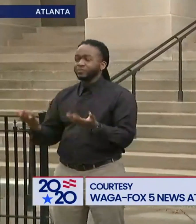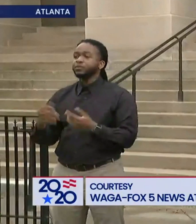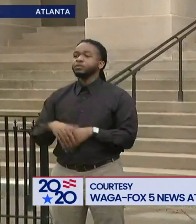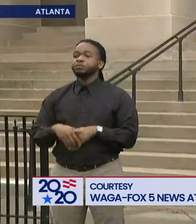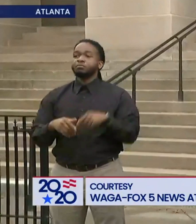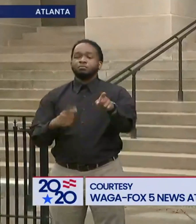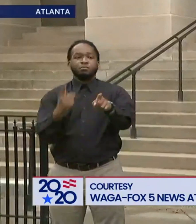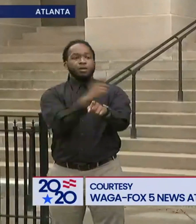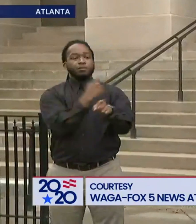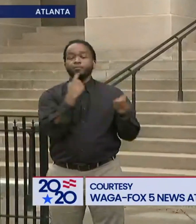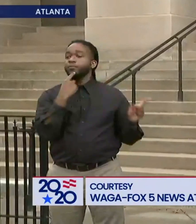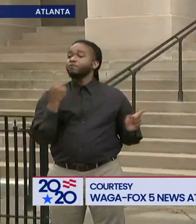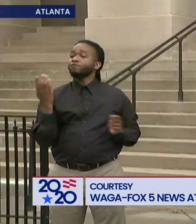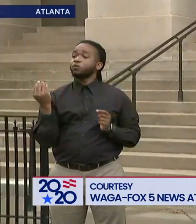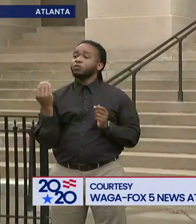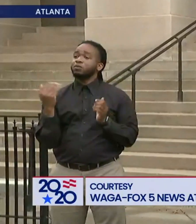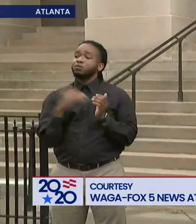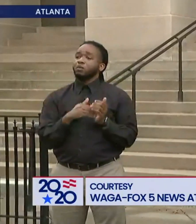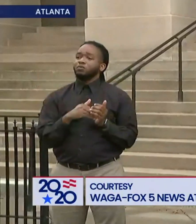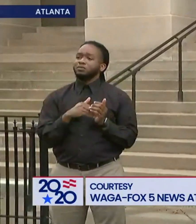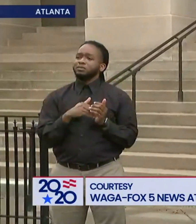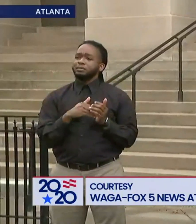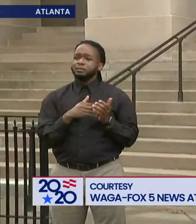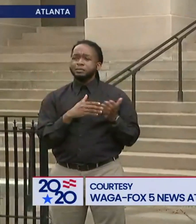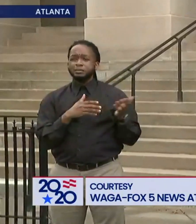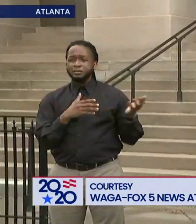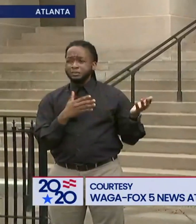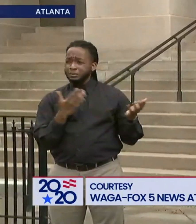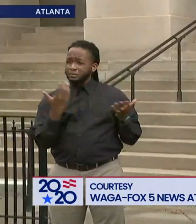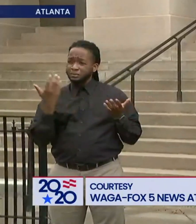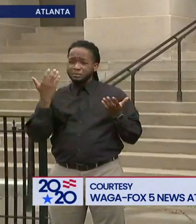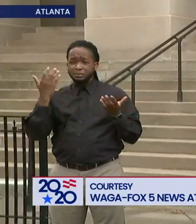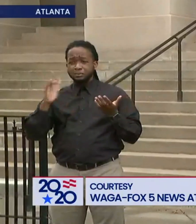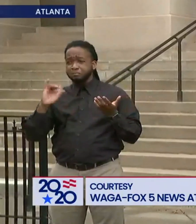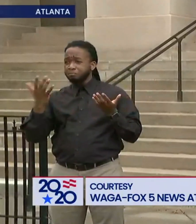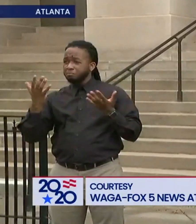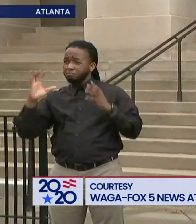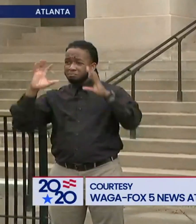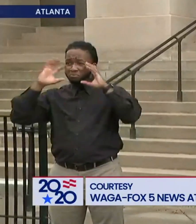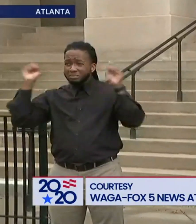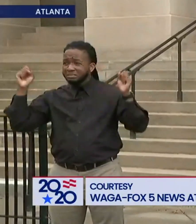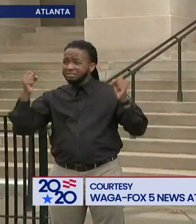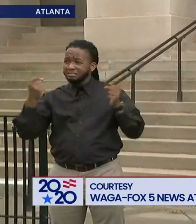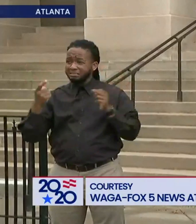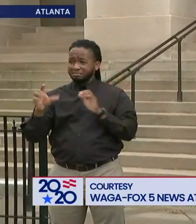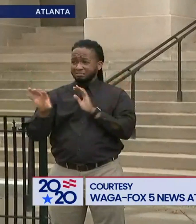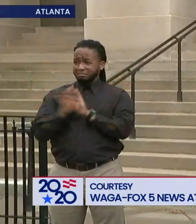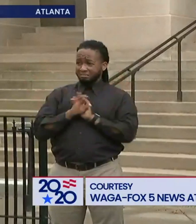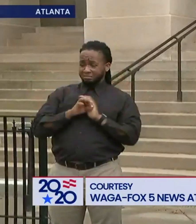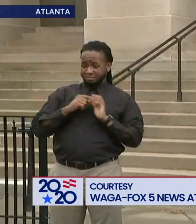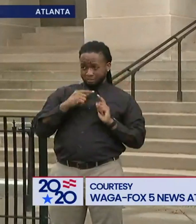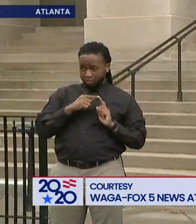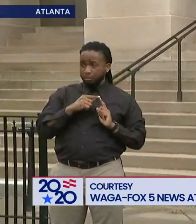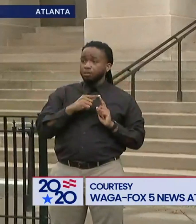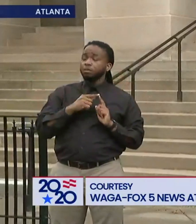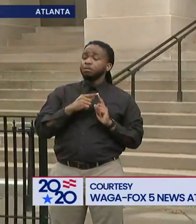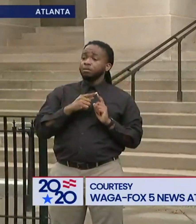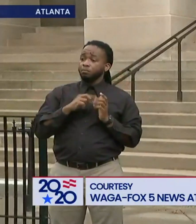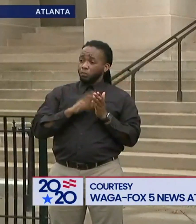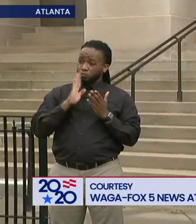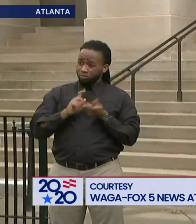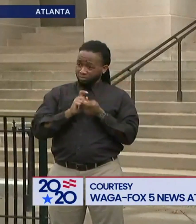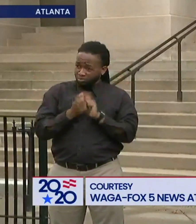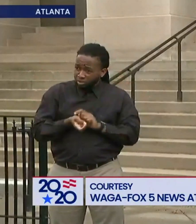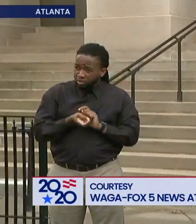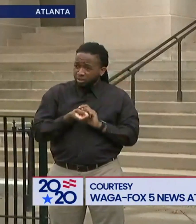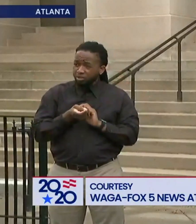that the outcome or the results of the presidential election would change as a result? Is it possible that 14,000 votes